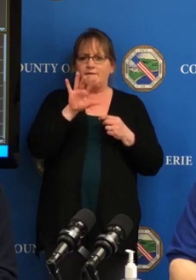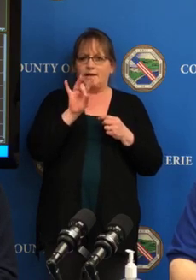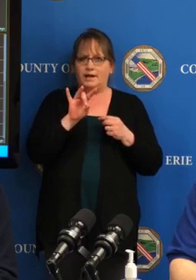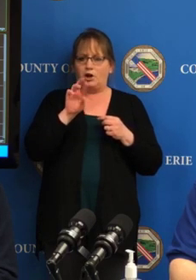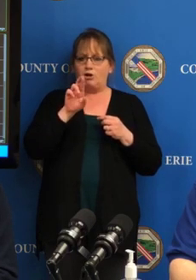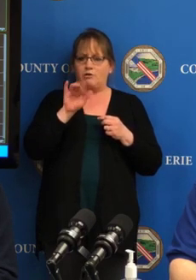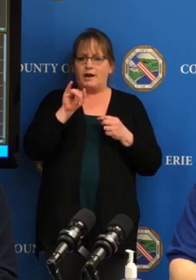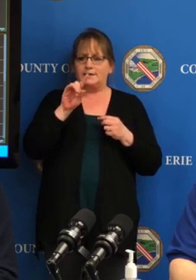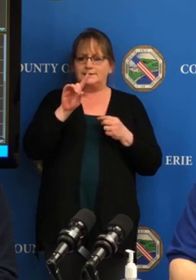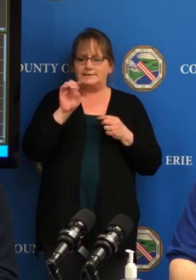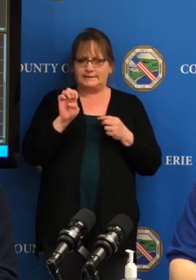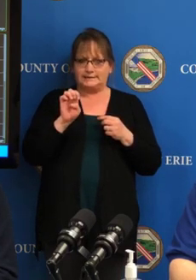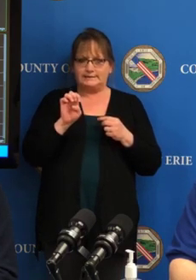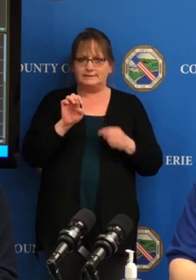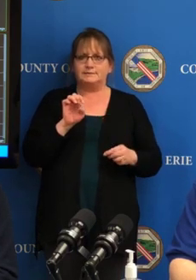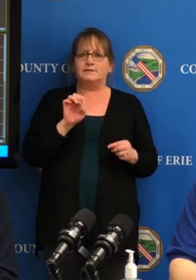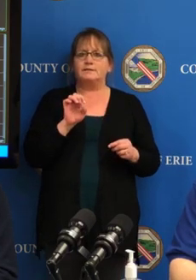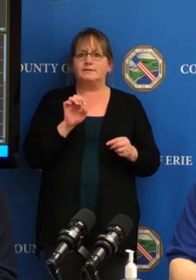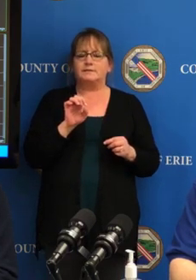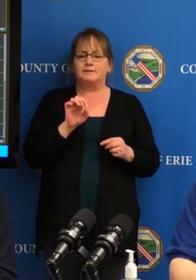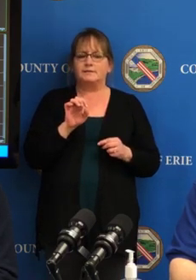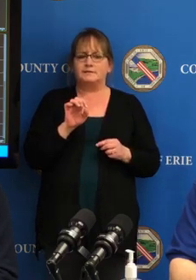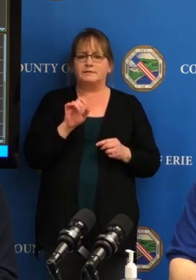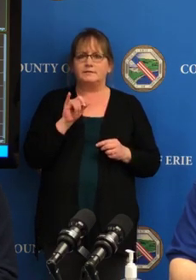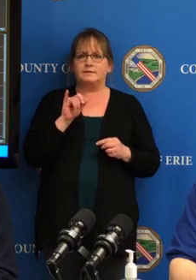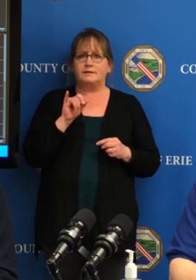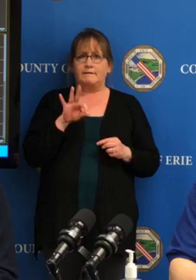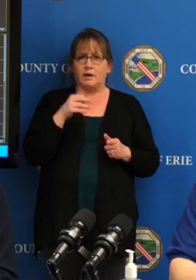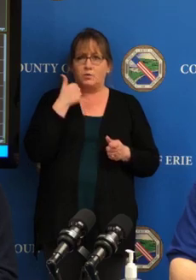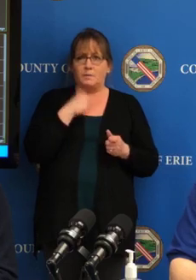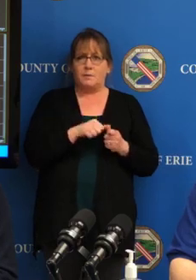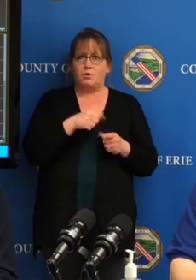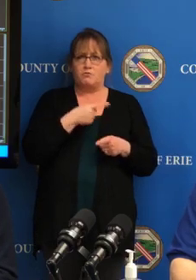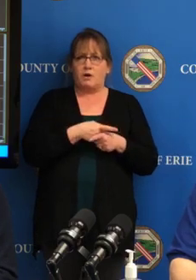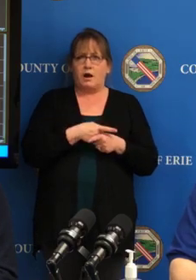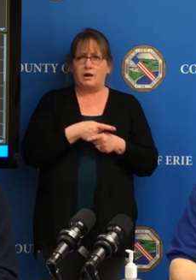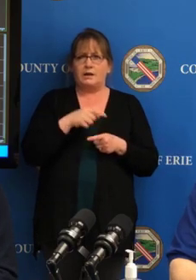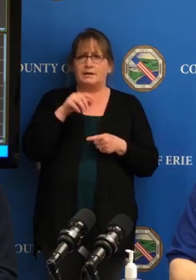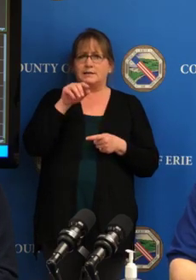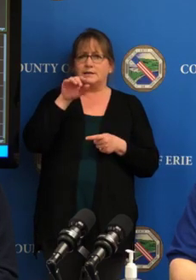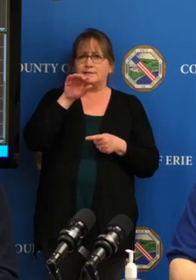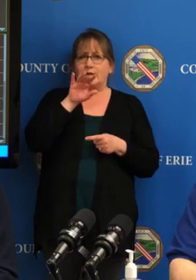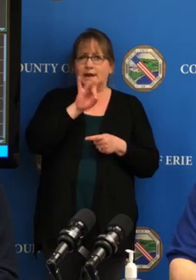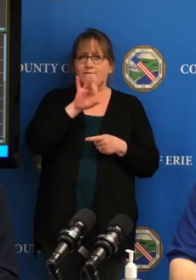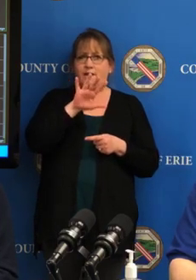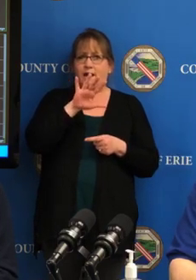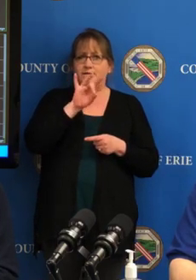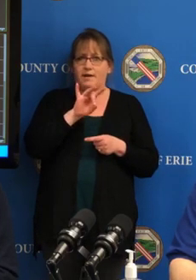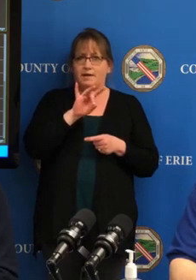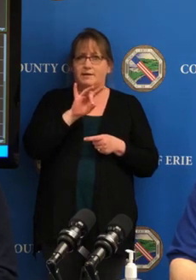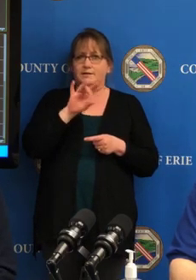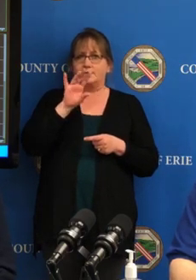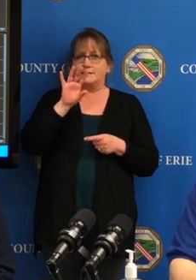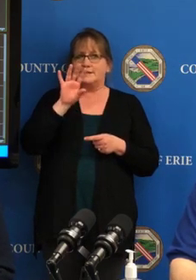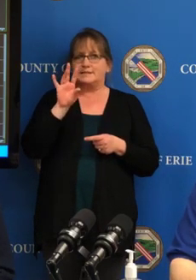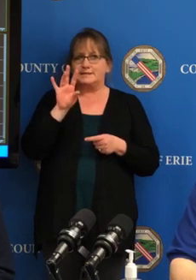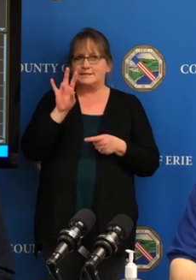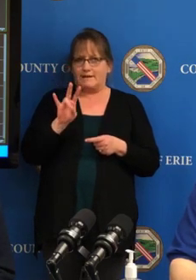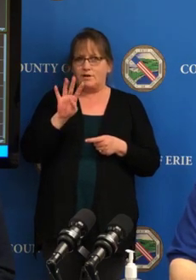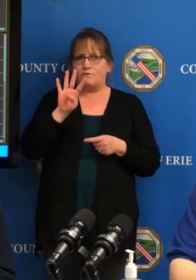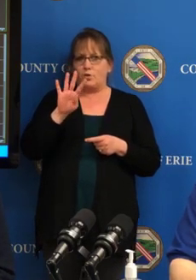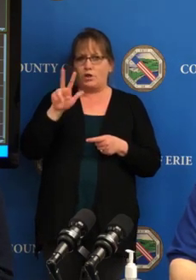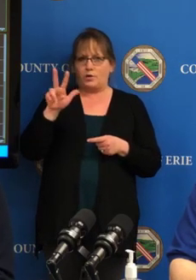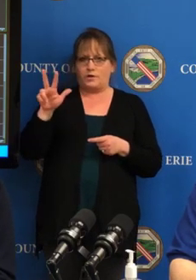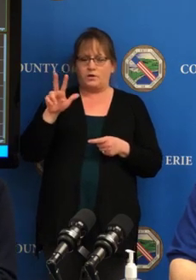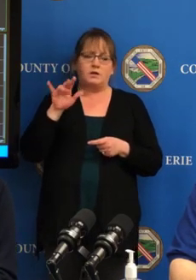858-RIDE, R-I-D-E, and if memory serves, it's 7433, R-I-D-E, and that's for the